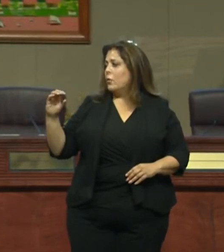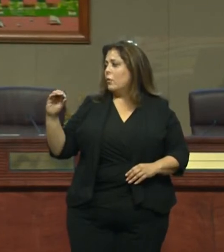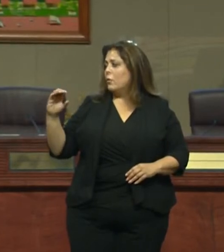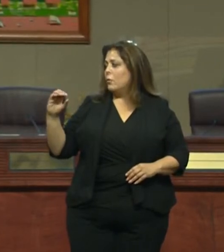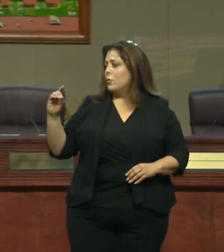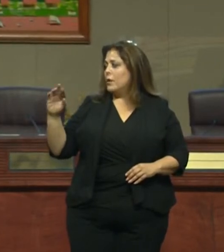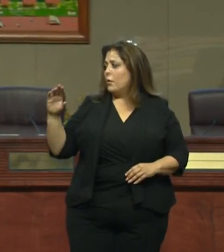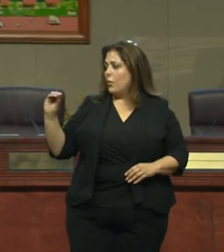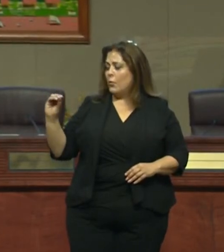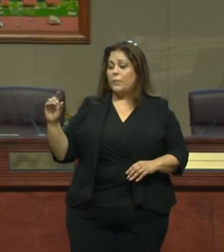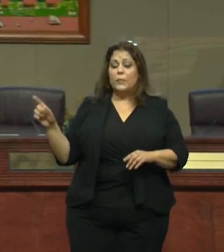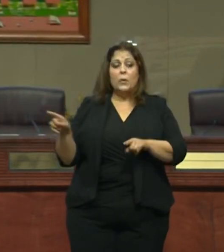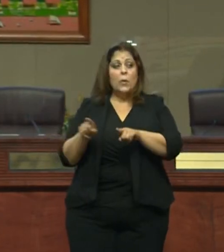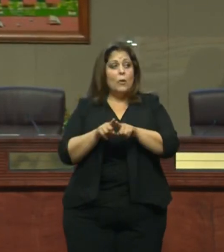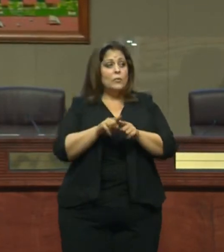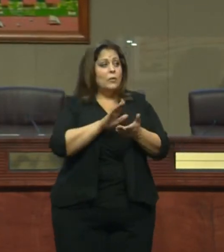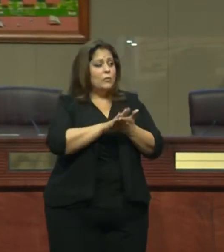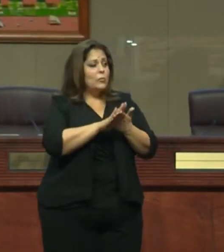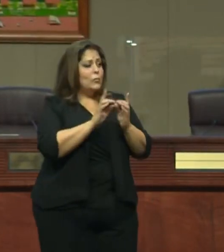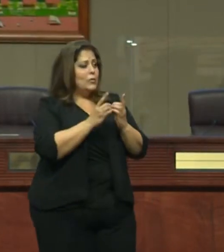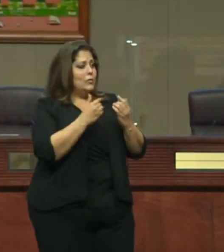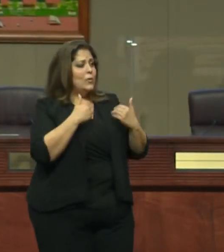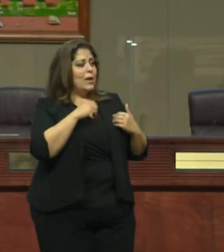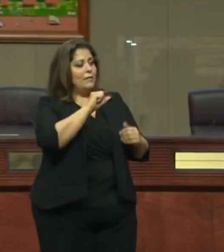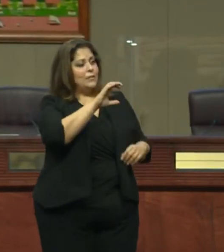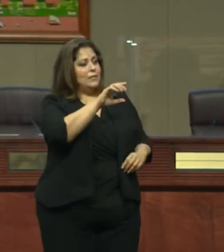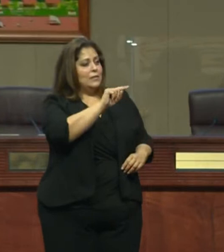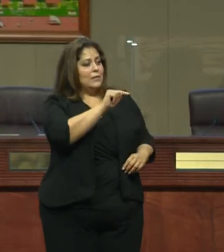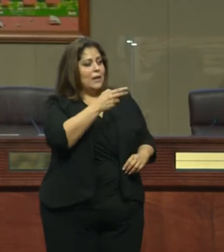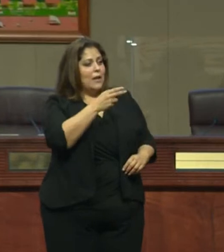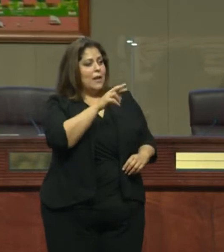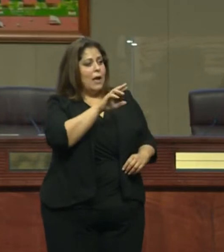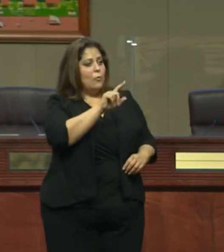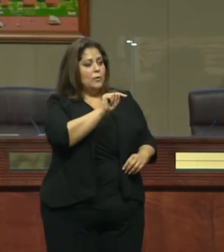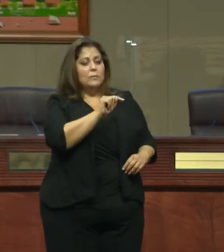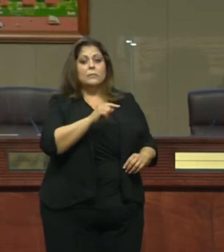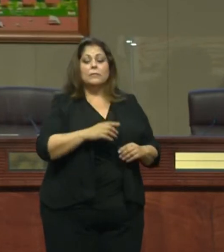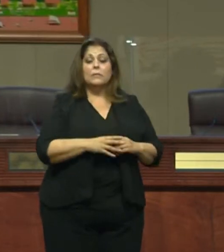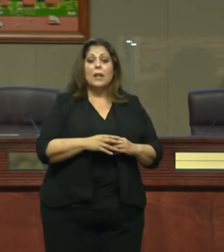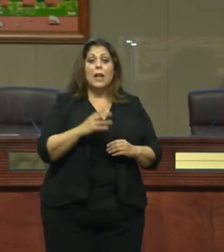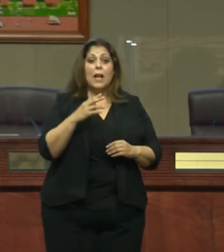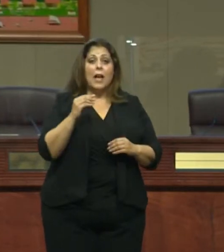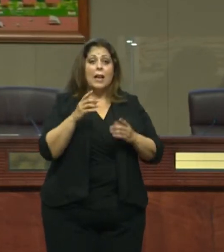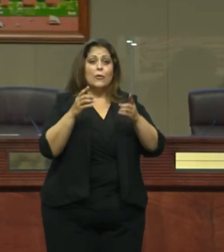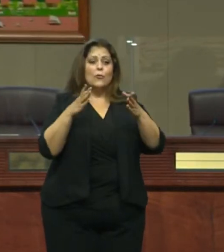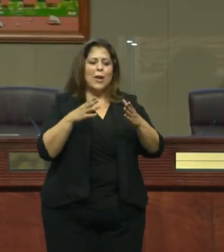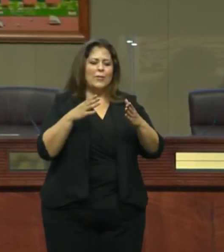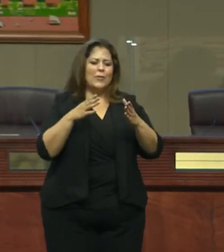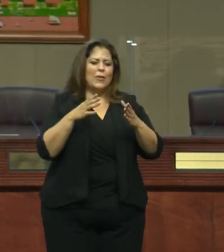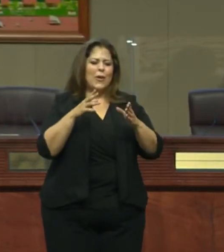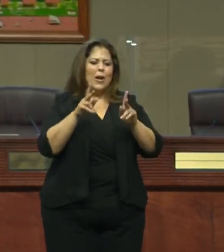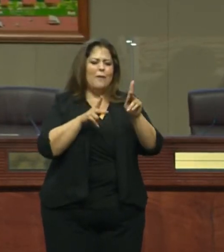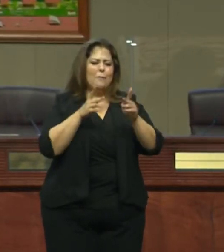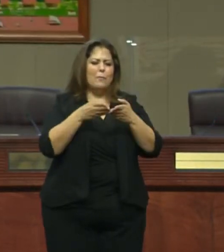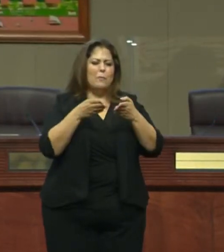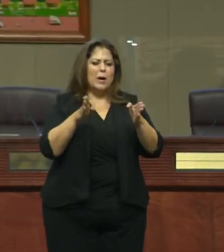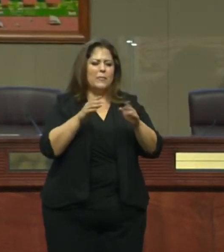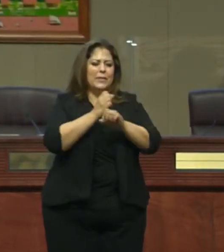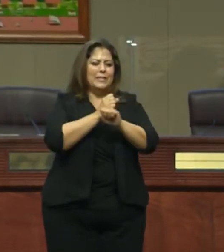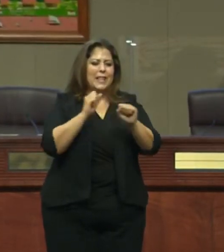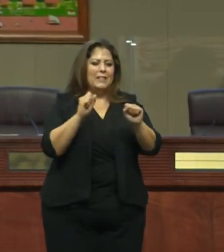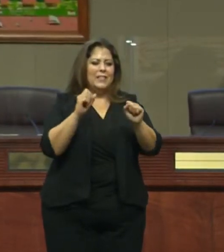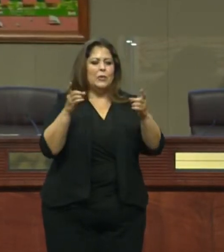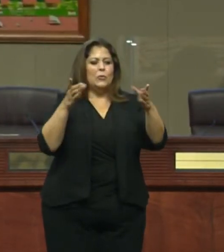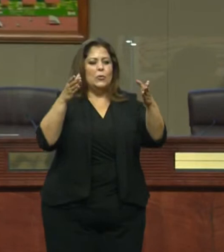addition, we have from the school district, Mr. Scott Howard, and we have our Director of Public Safety, Director